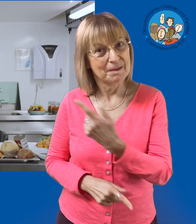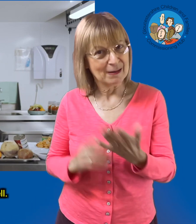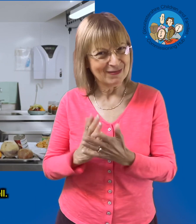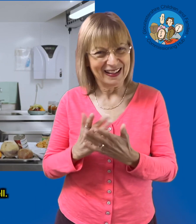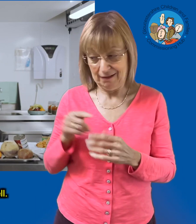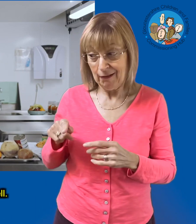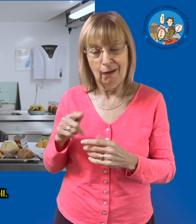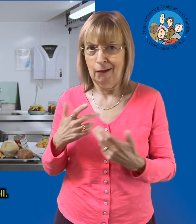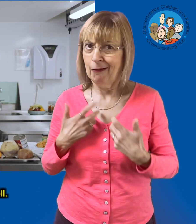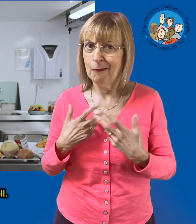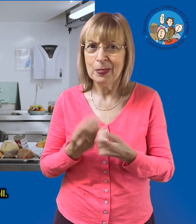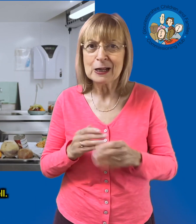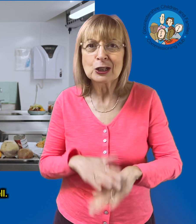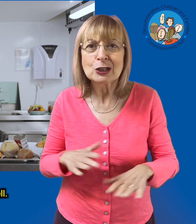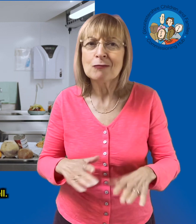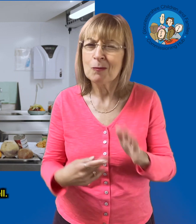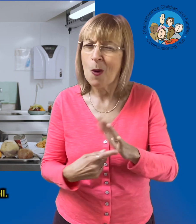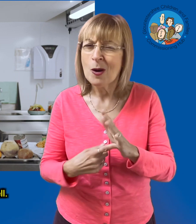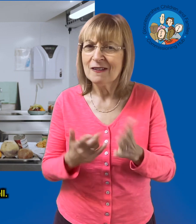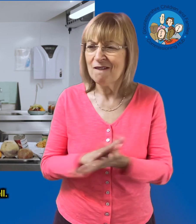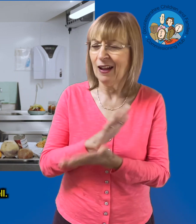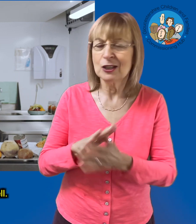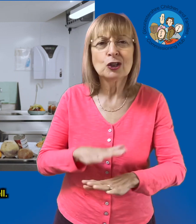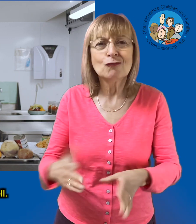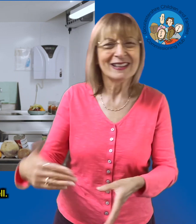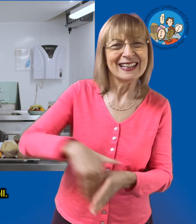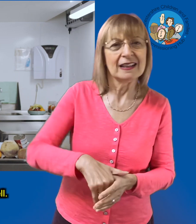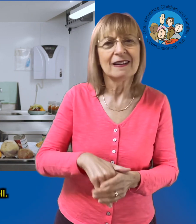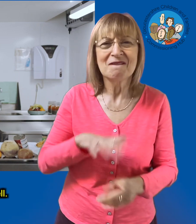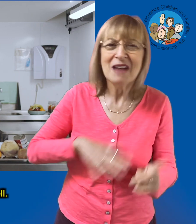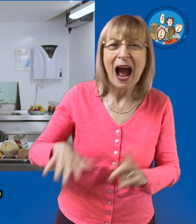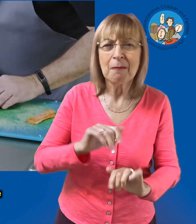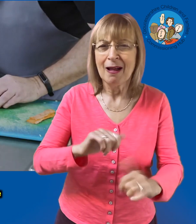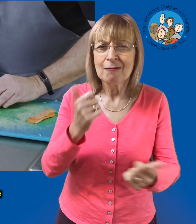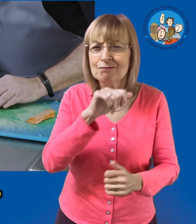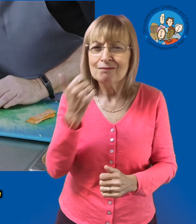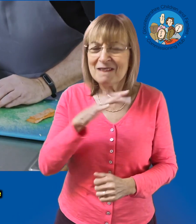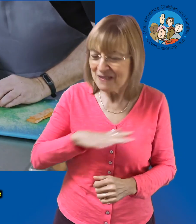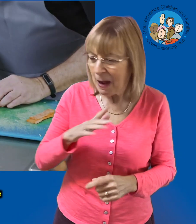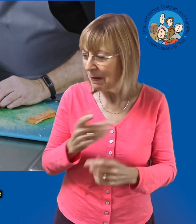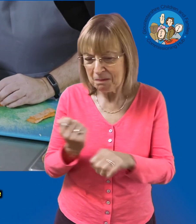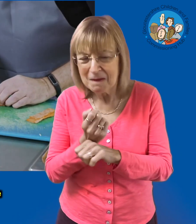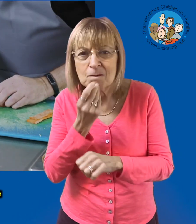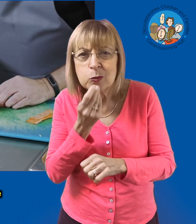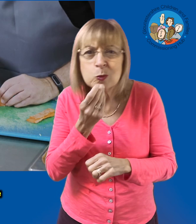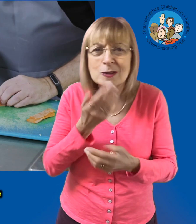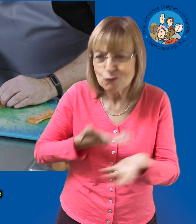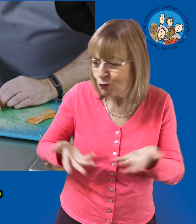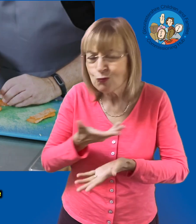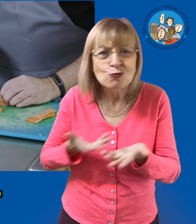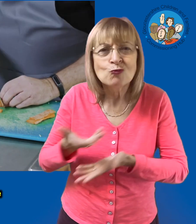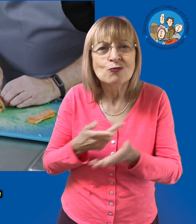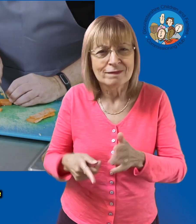And it's fun to do this with the kids as well. Get involved, all the family involved. It's a nice little way of spending time